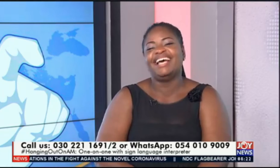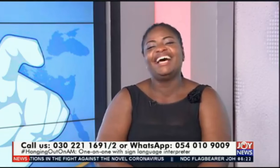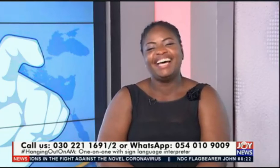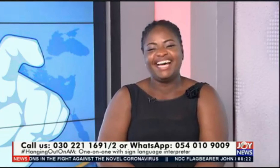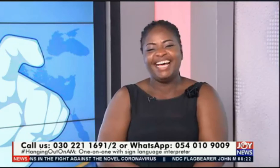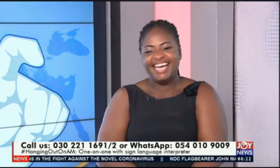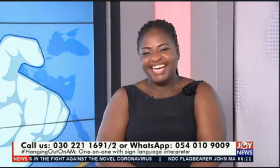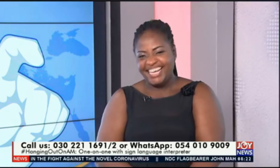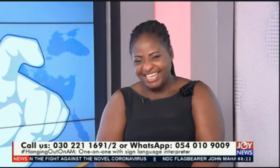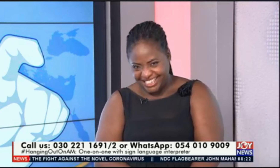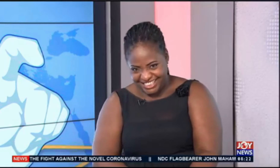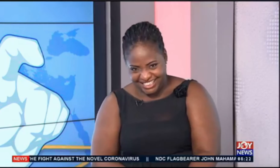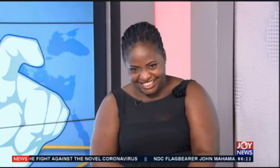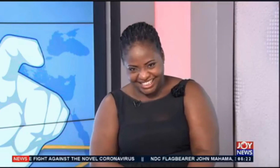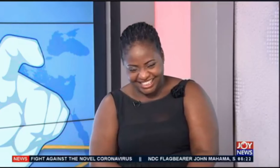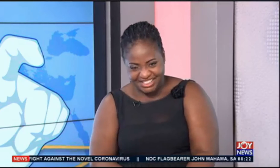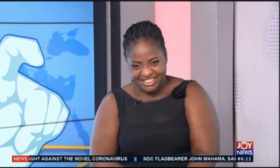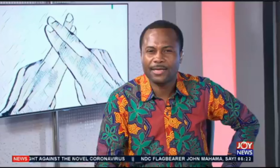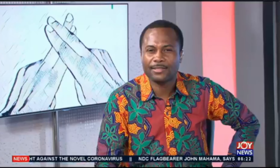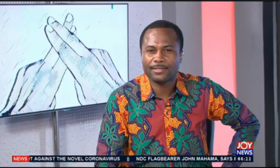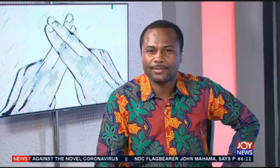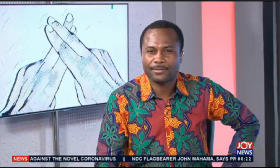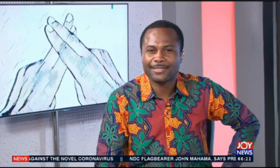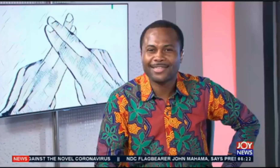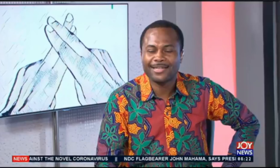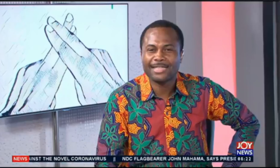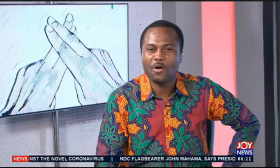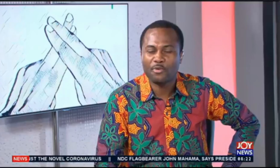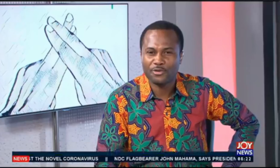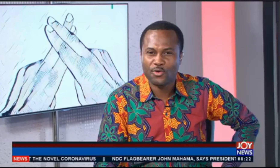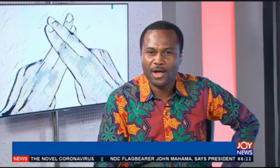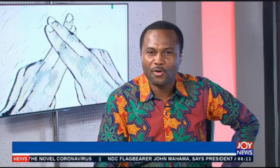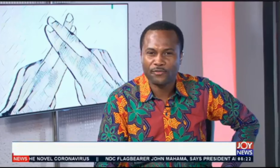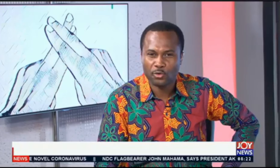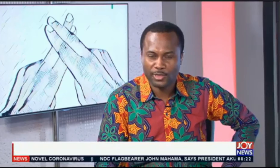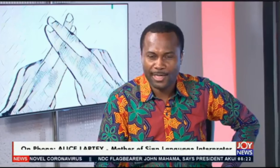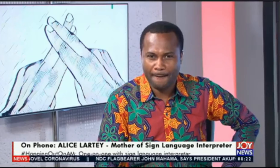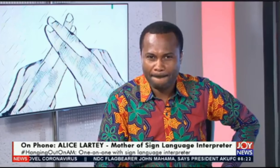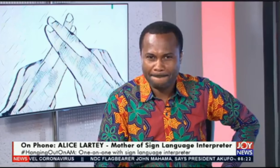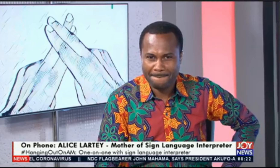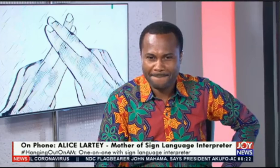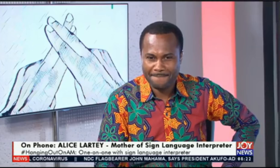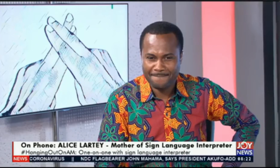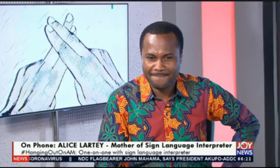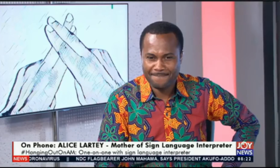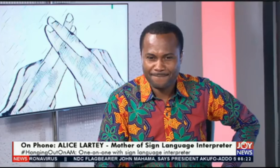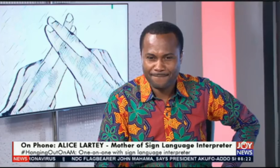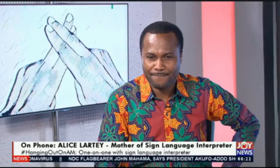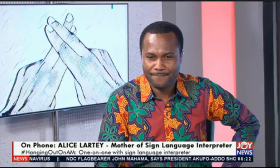Yes. Okay, so Auntie Alice, tell us how proud you are of your daughter. I'm